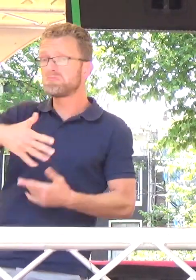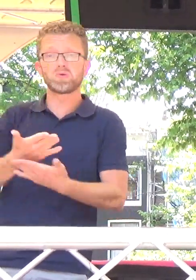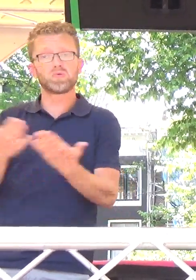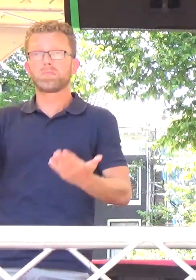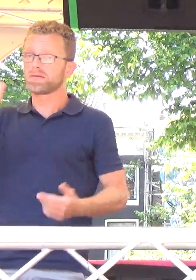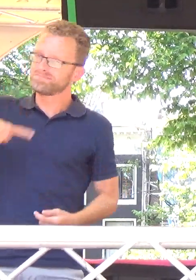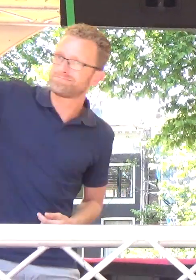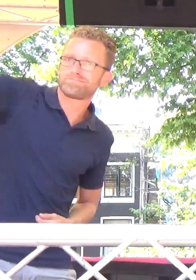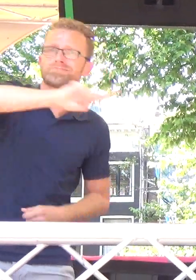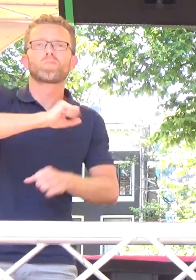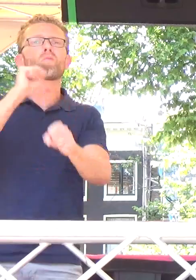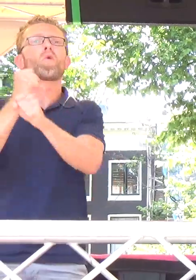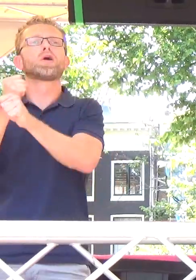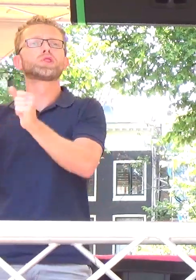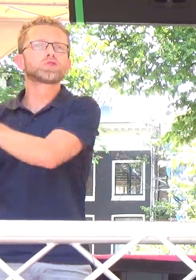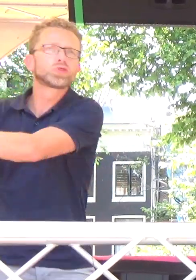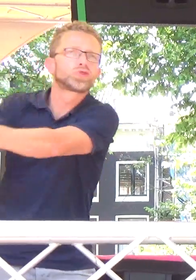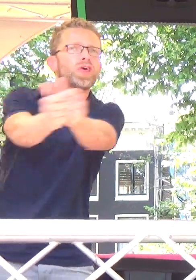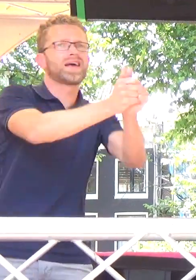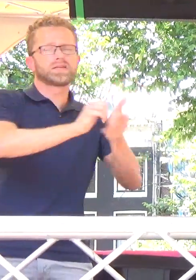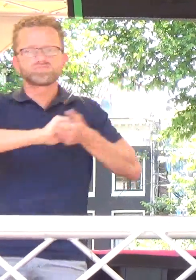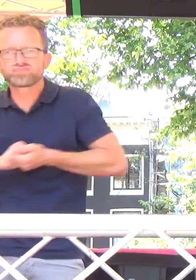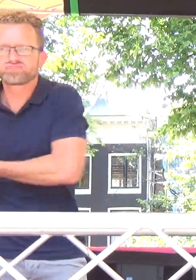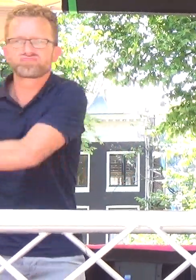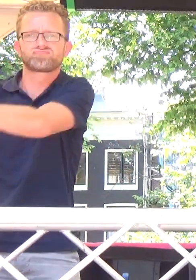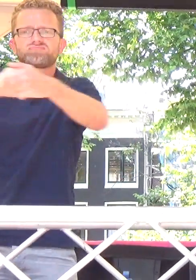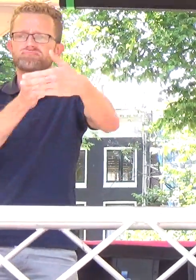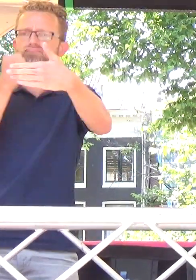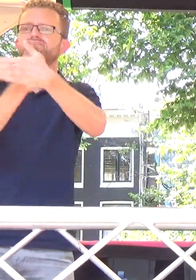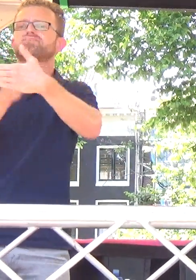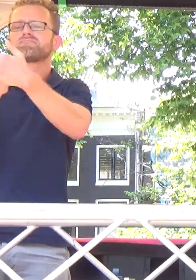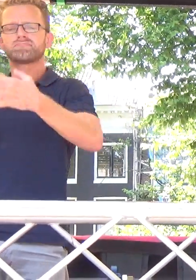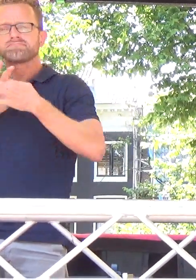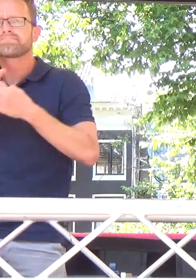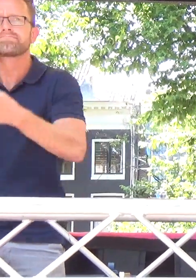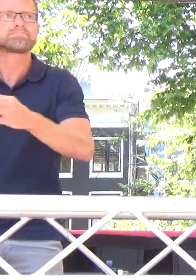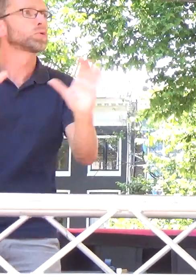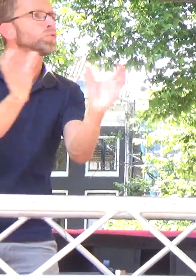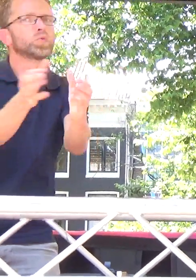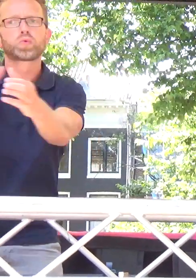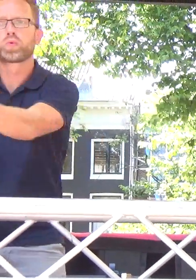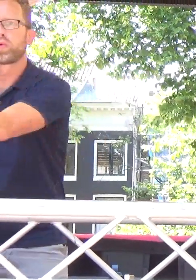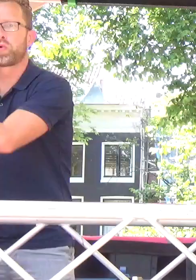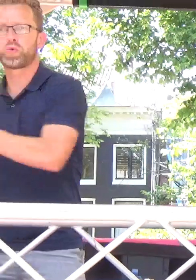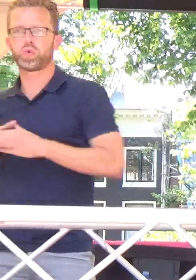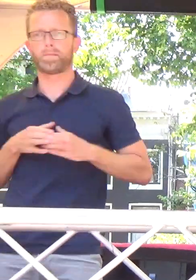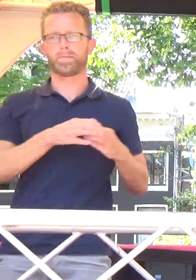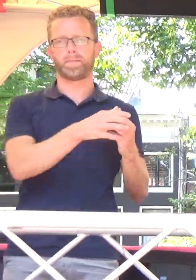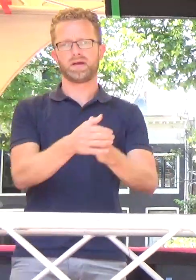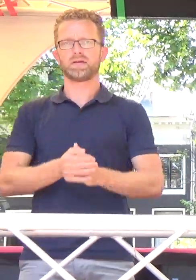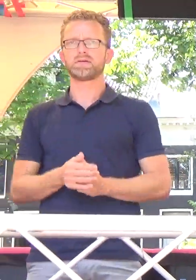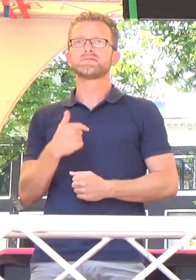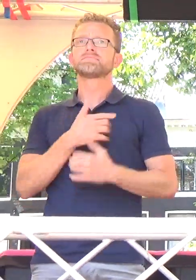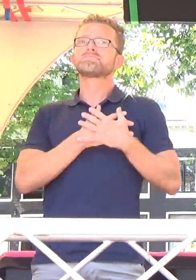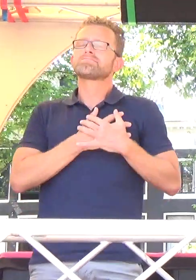who cannot be here today, who cannot have their voices heard. But the fact that they're invisible doesn't mean that they